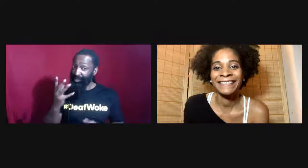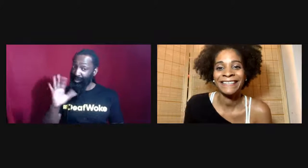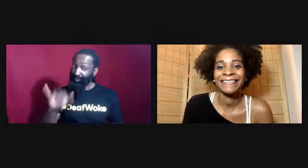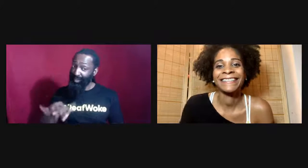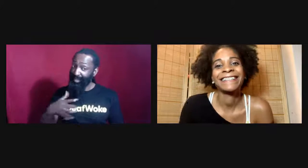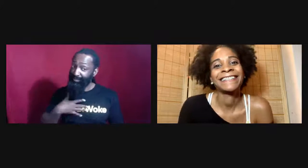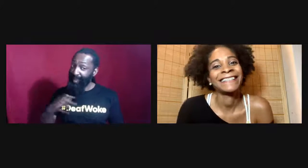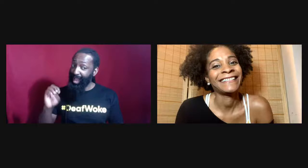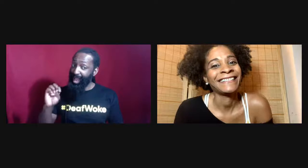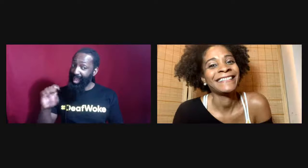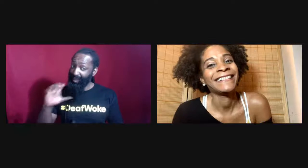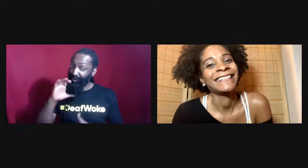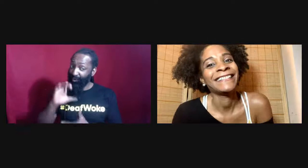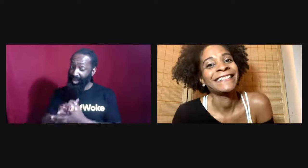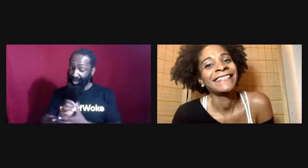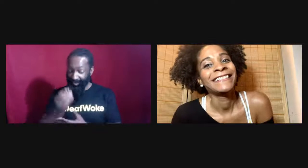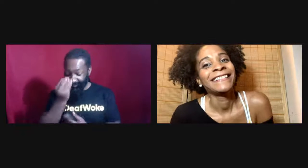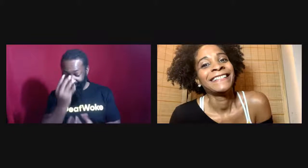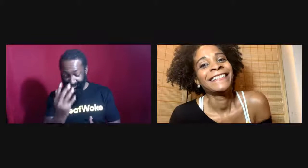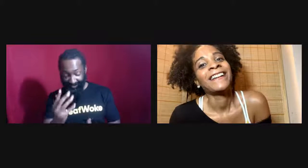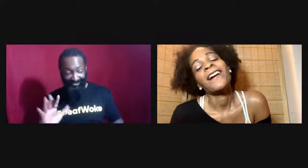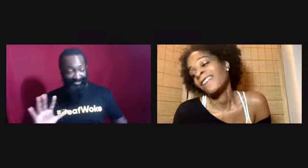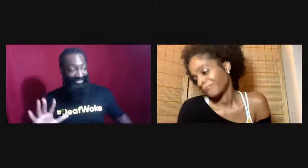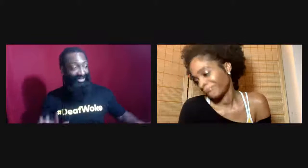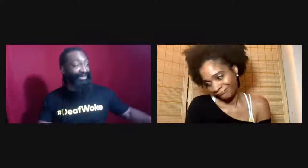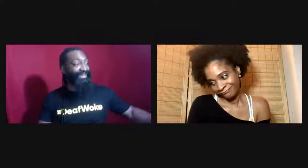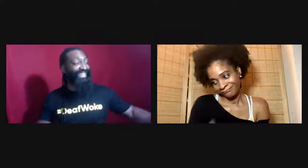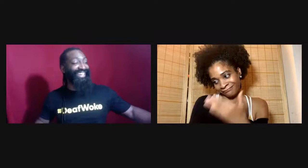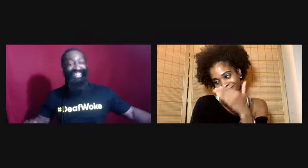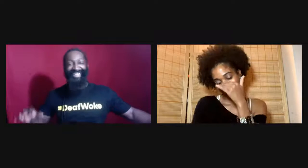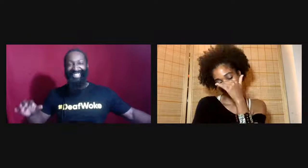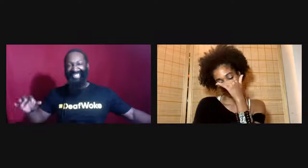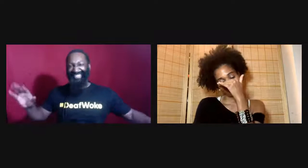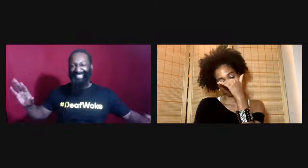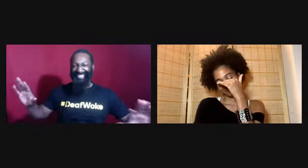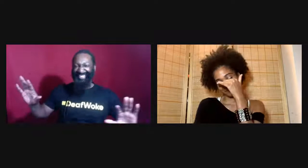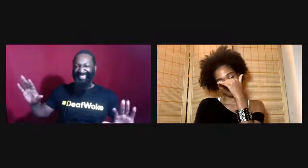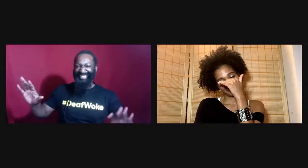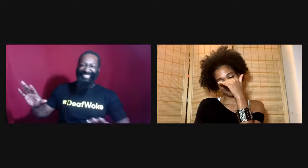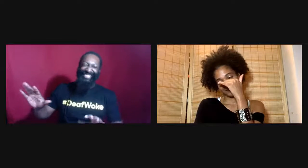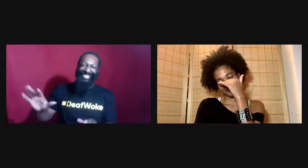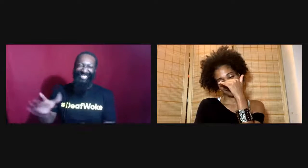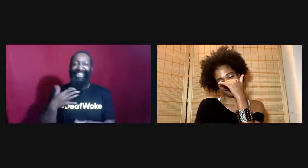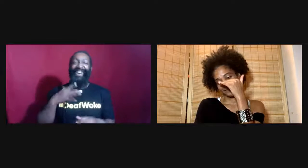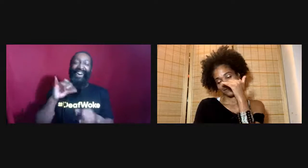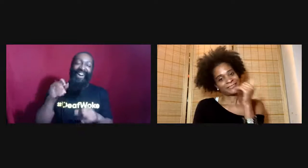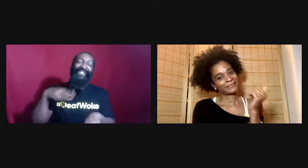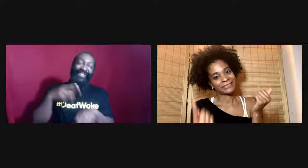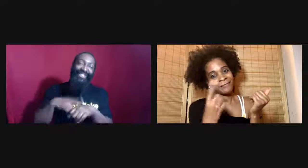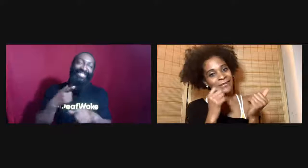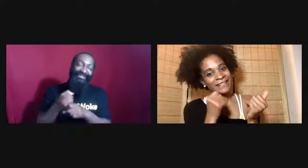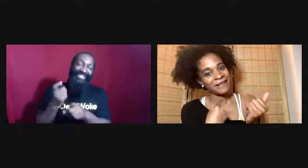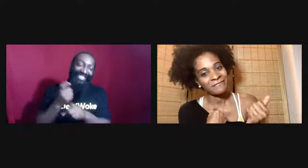Inspired by Janet Jackson. You know, actually, you know, that's my ex-wife.